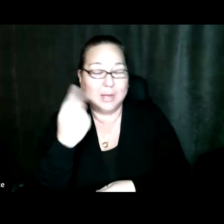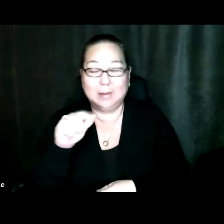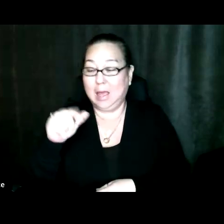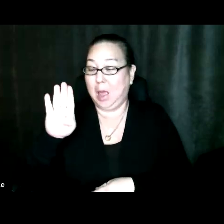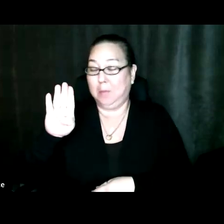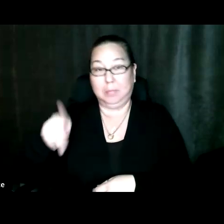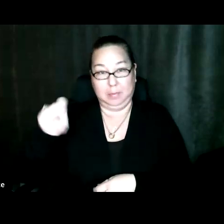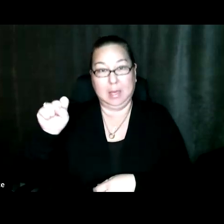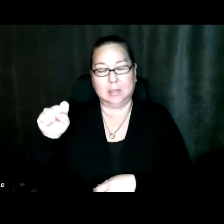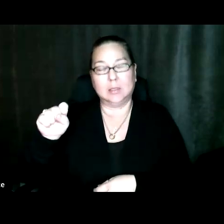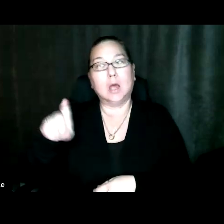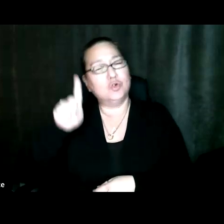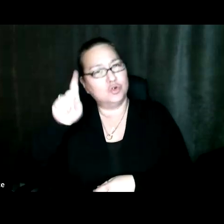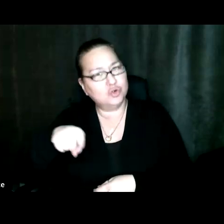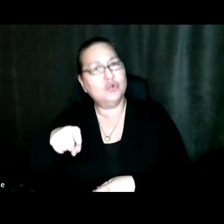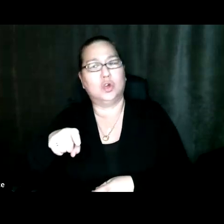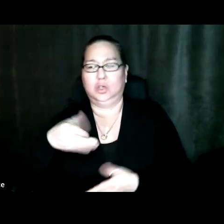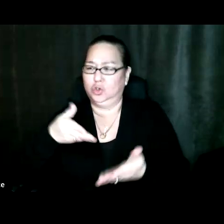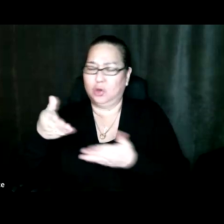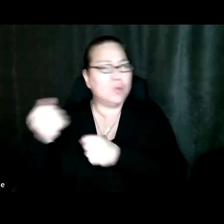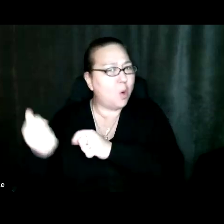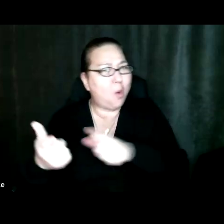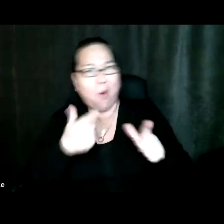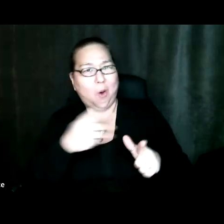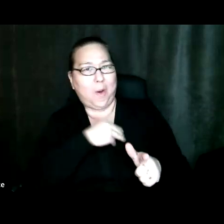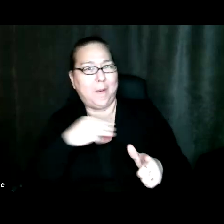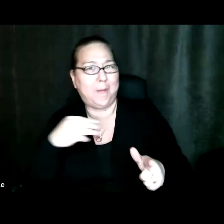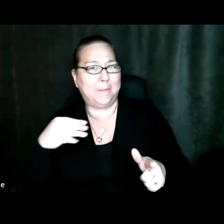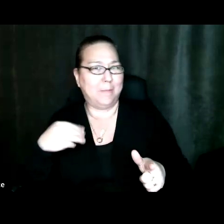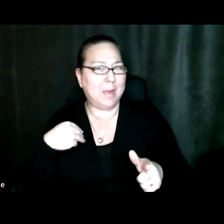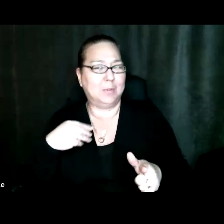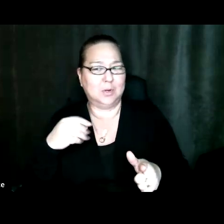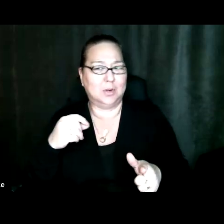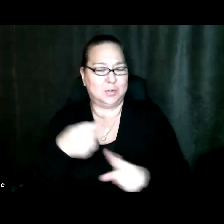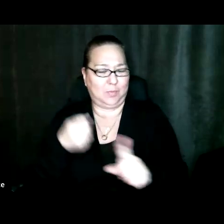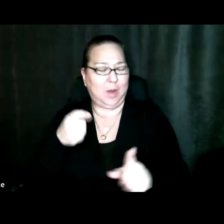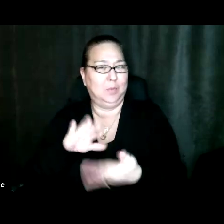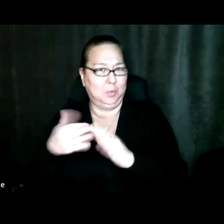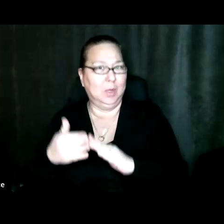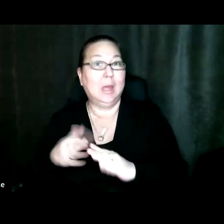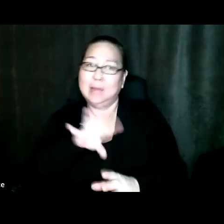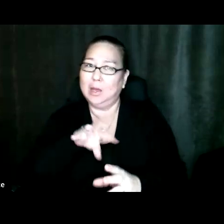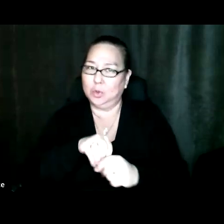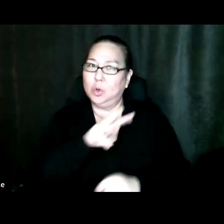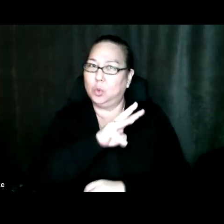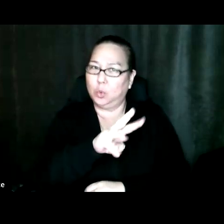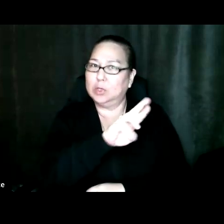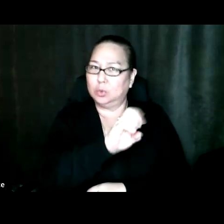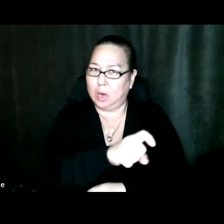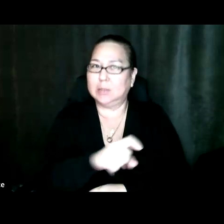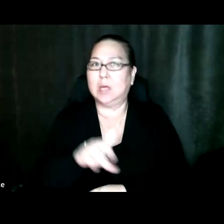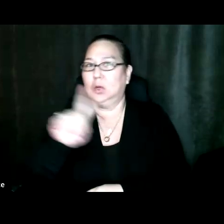is meant to serve all members of the community. That includes people who live in West Roxbury,